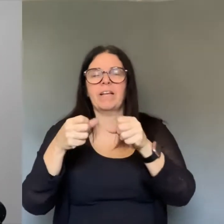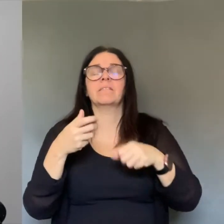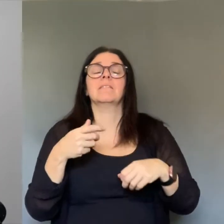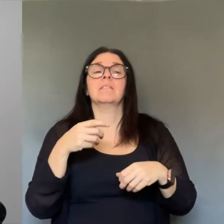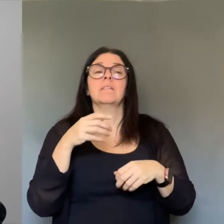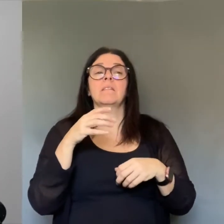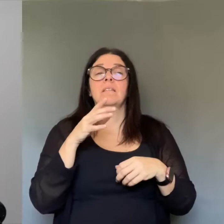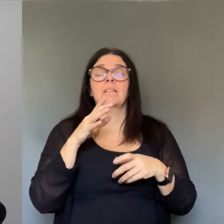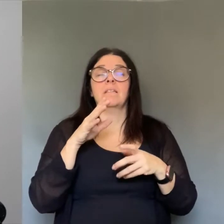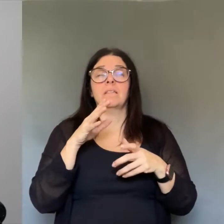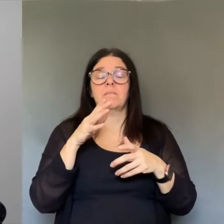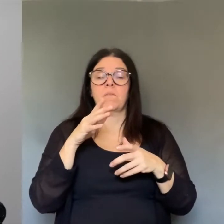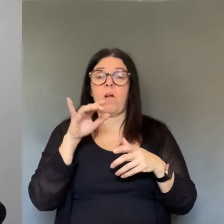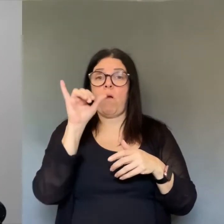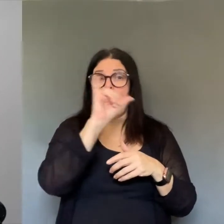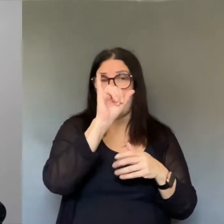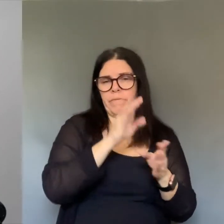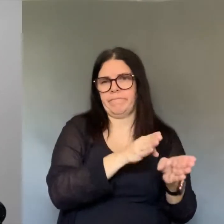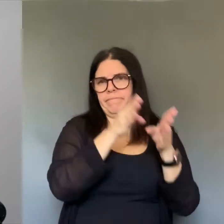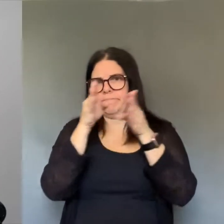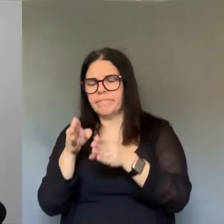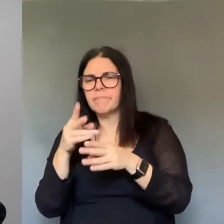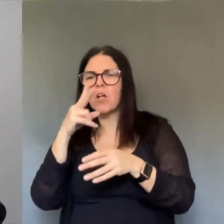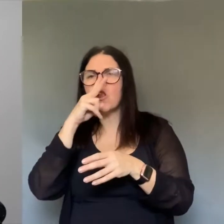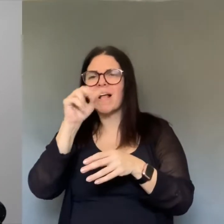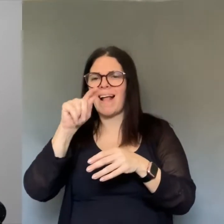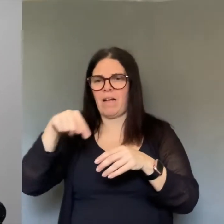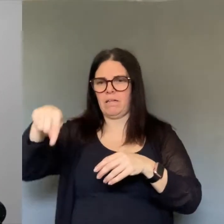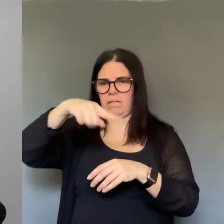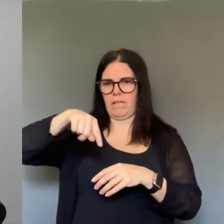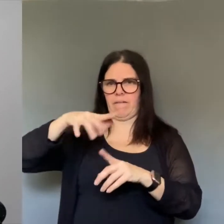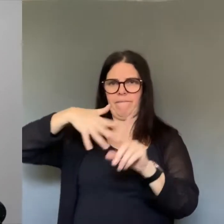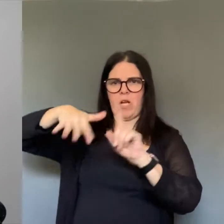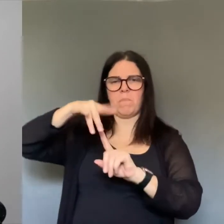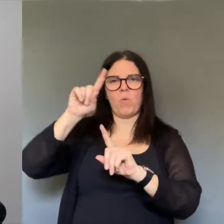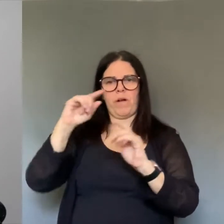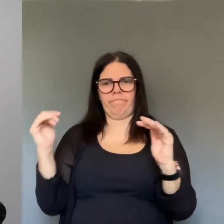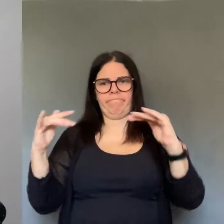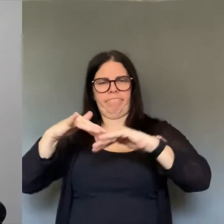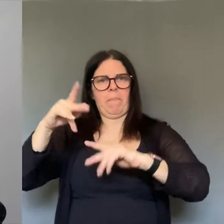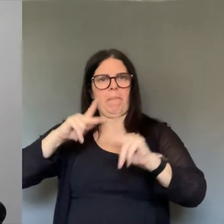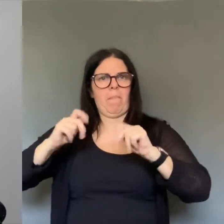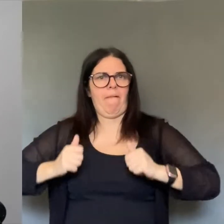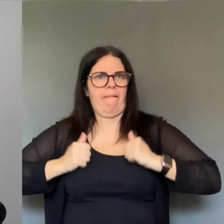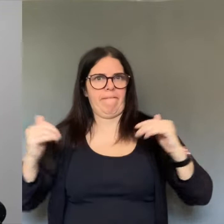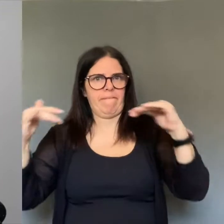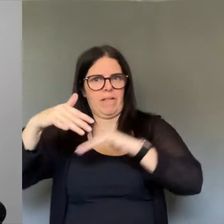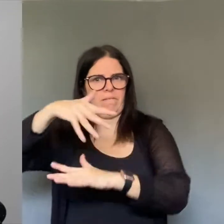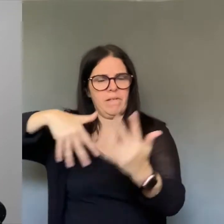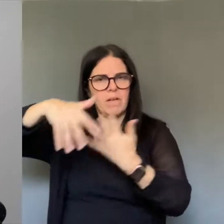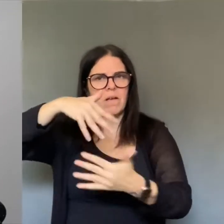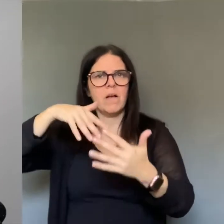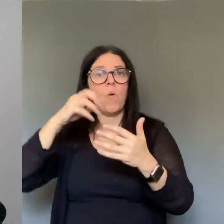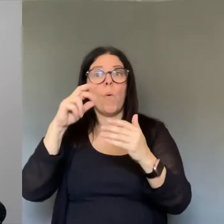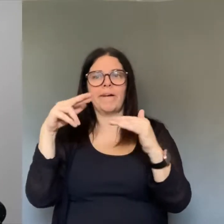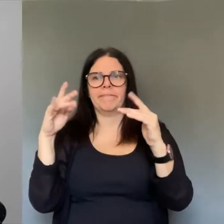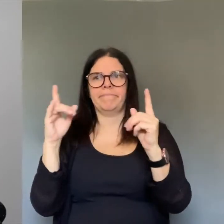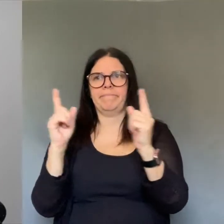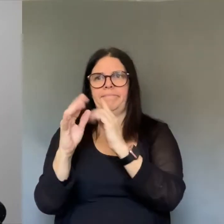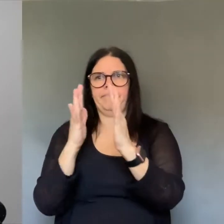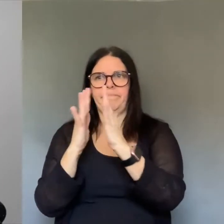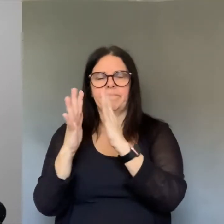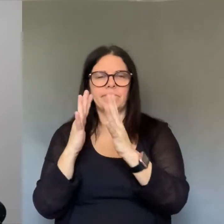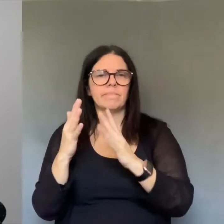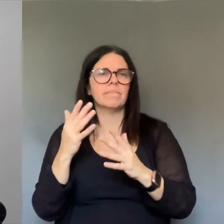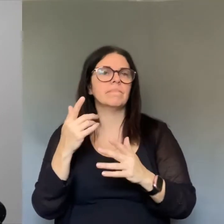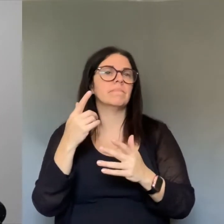are providing support to them to make sure that they come out of the outbreak as soon as possible. In addition, when we're talking about congregate setting